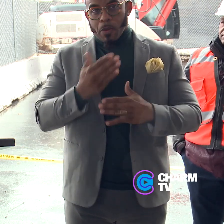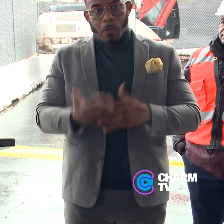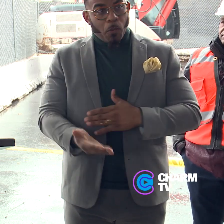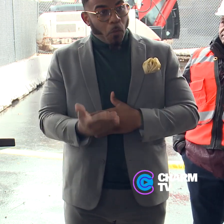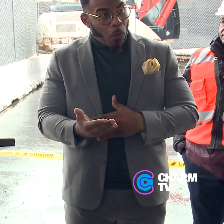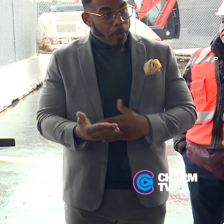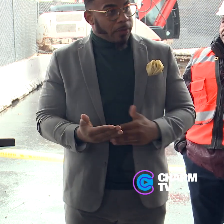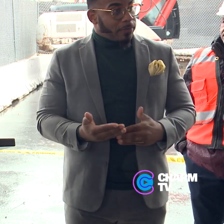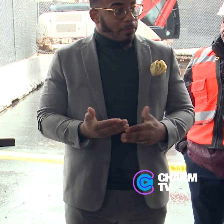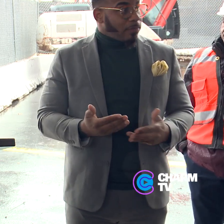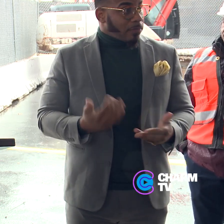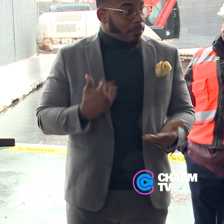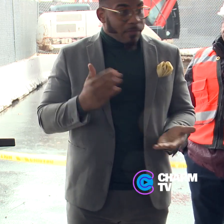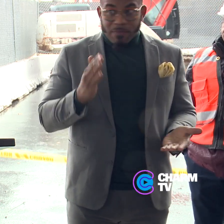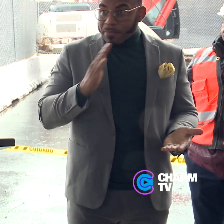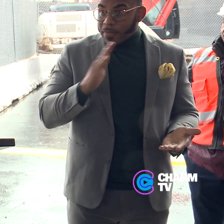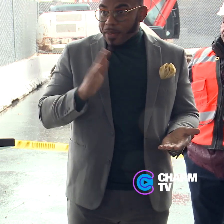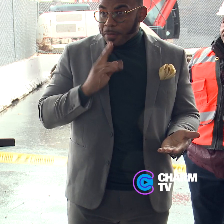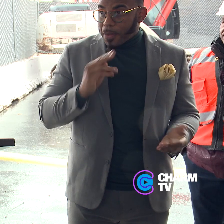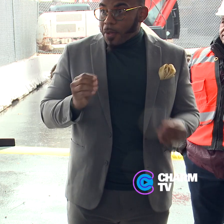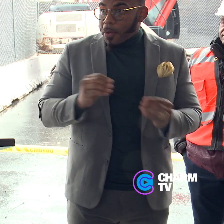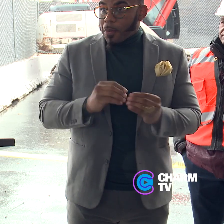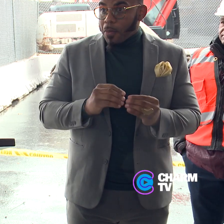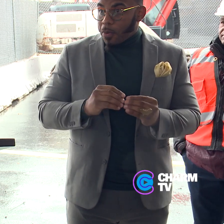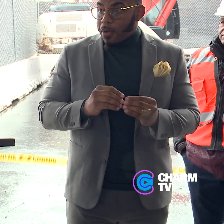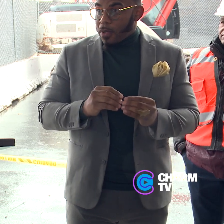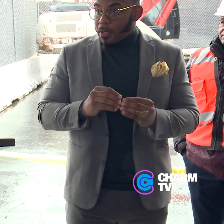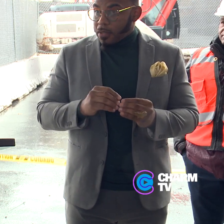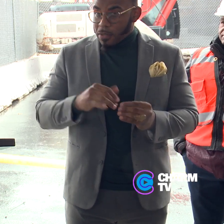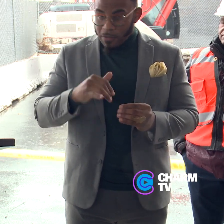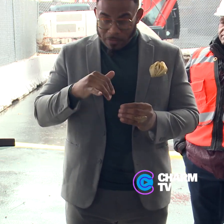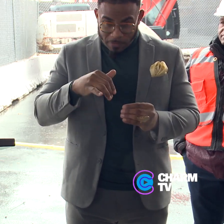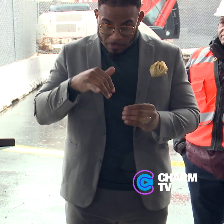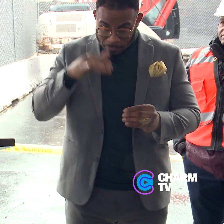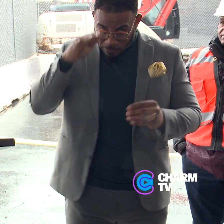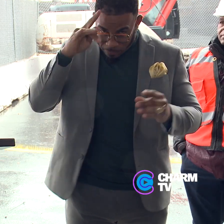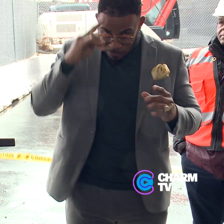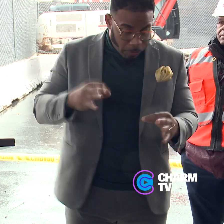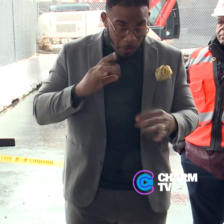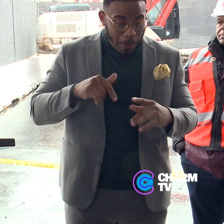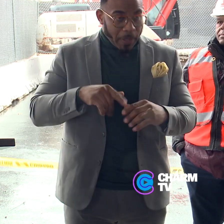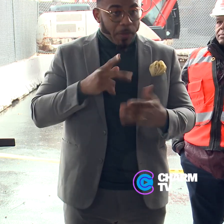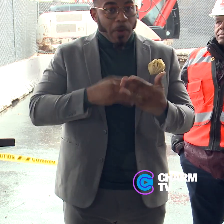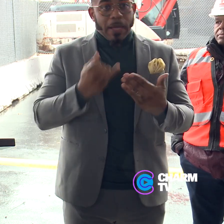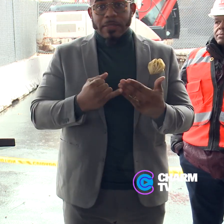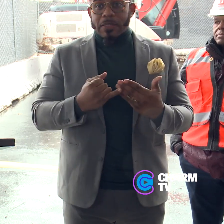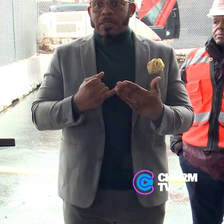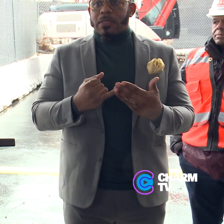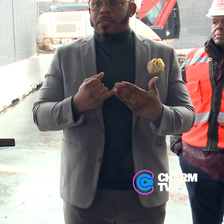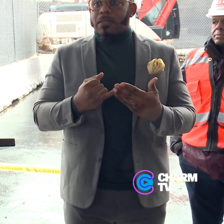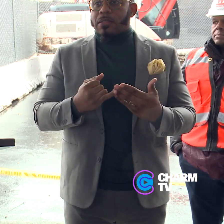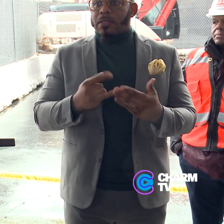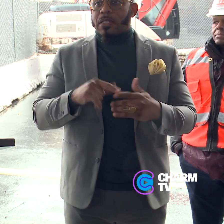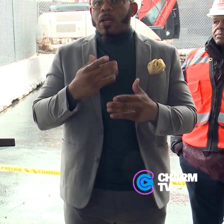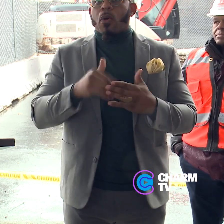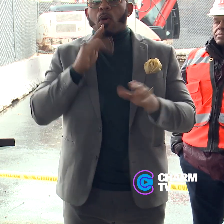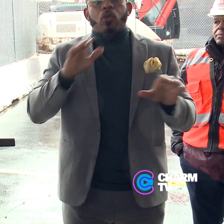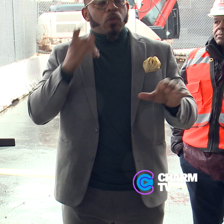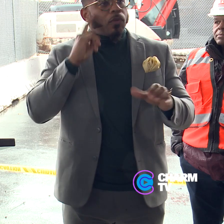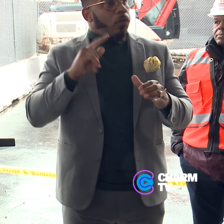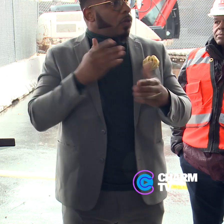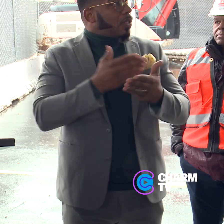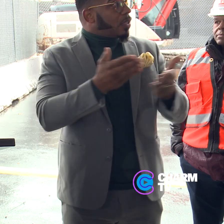morning that I have never been more bullish and optimistic about this project and what it will do